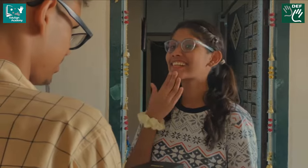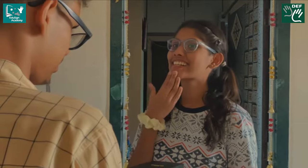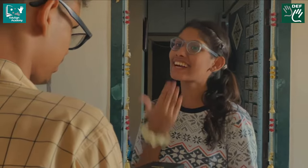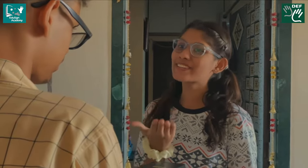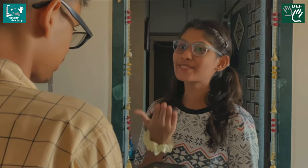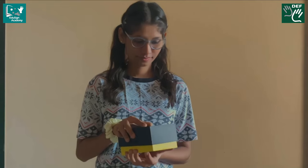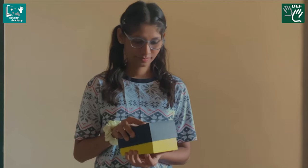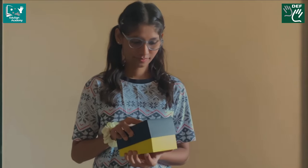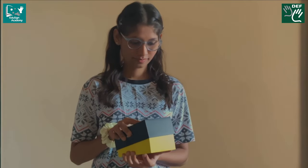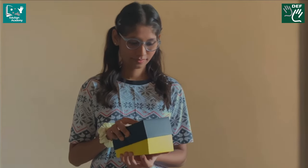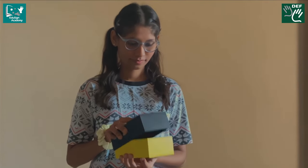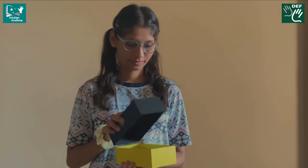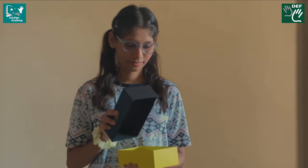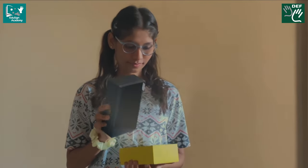Thank you.